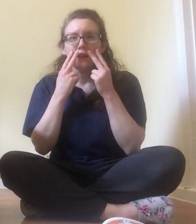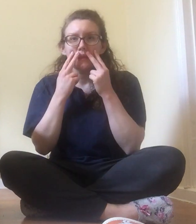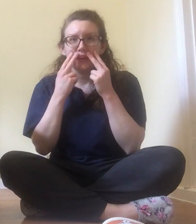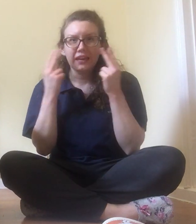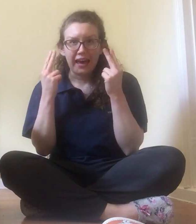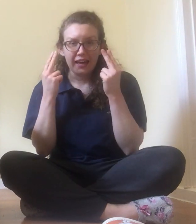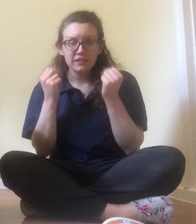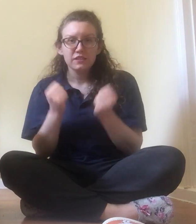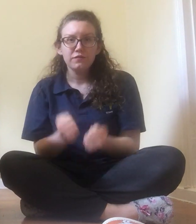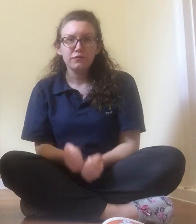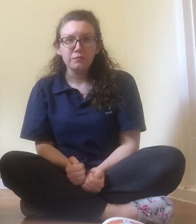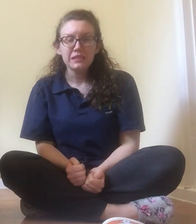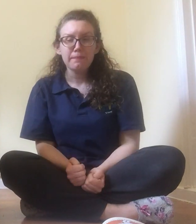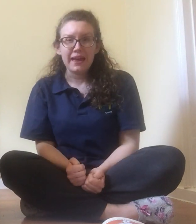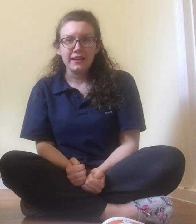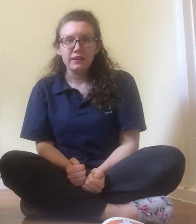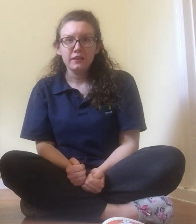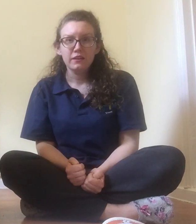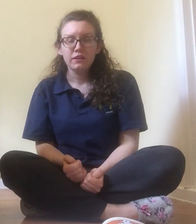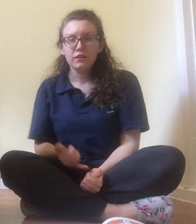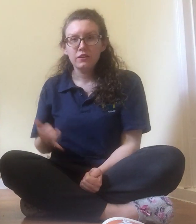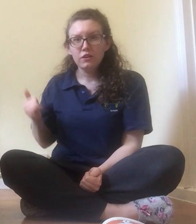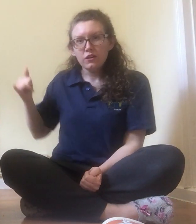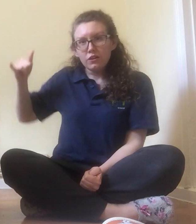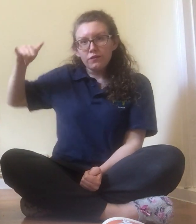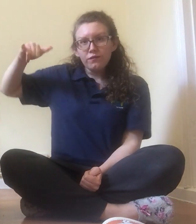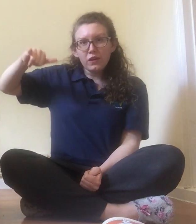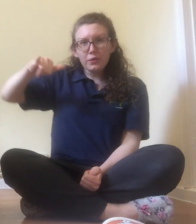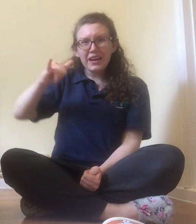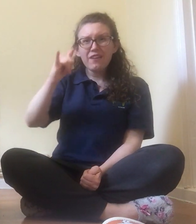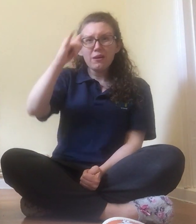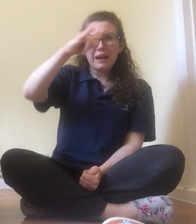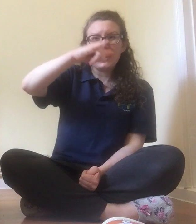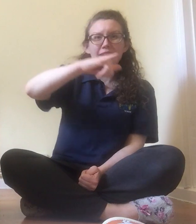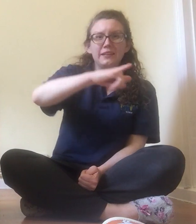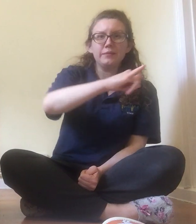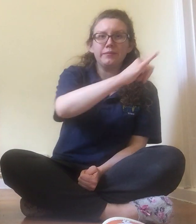The cat from Spain flew an aeroplane.